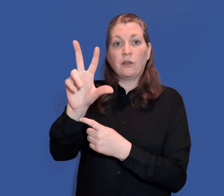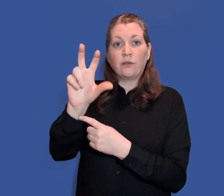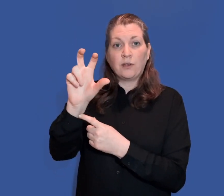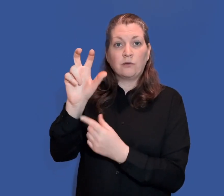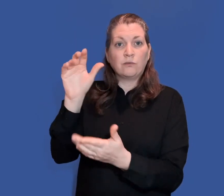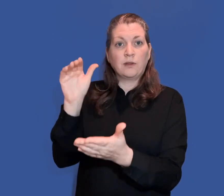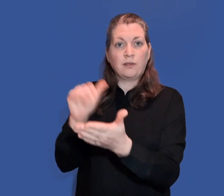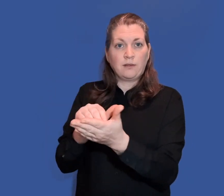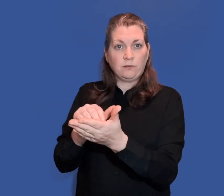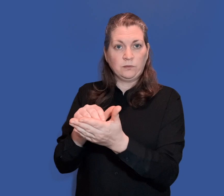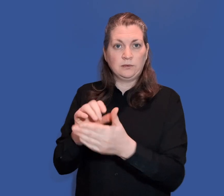budget is